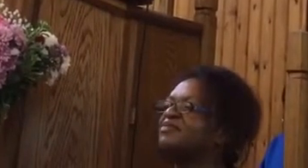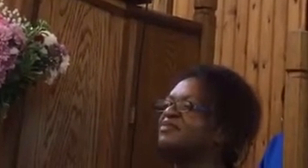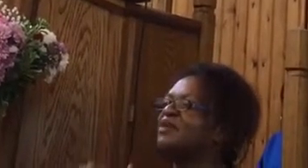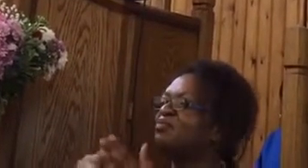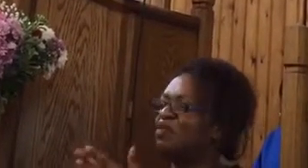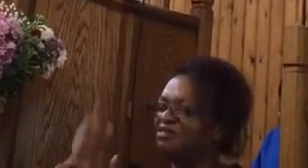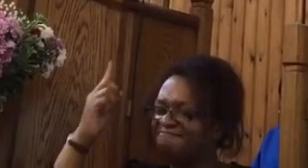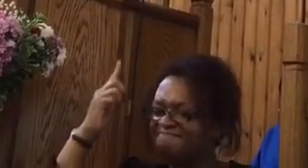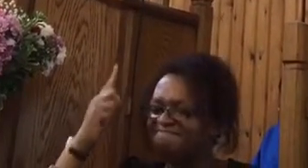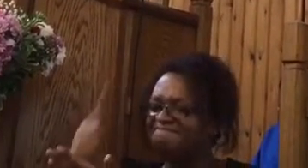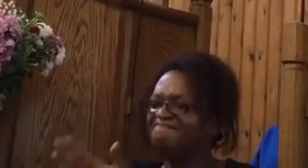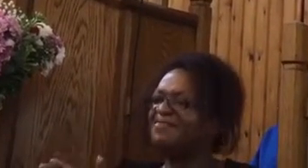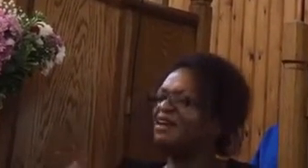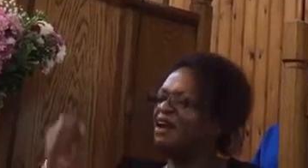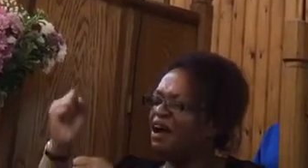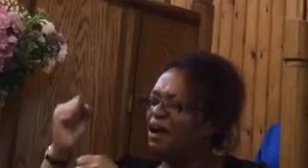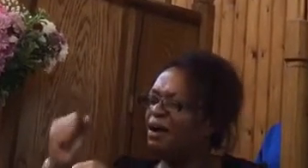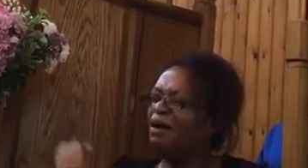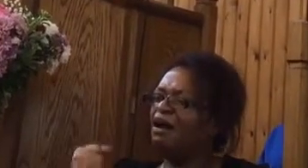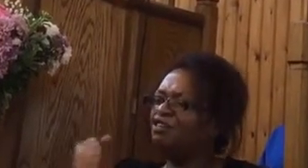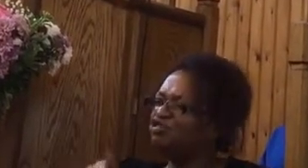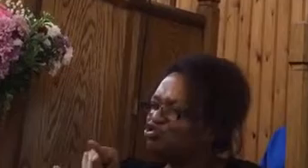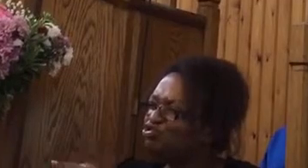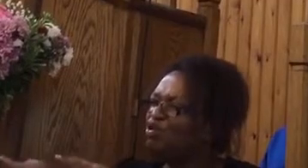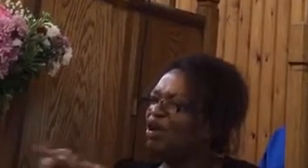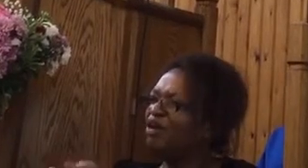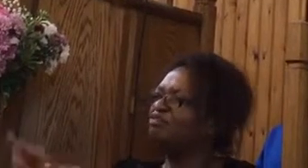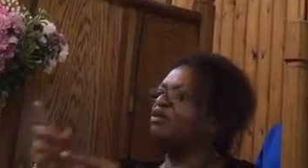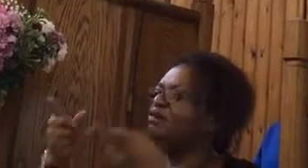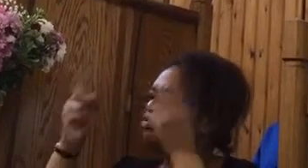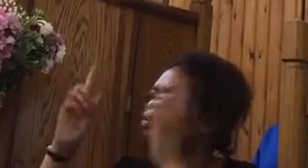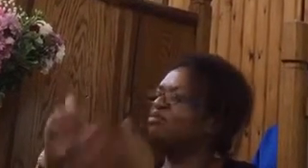if we make a decided effort to be co-laborers with God.